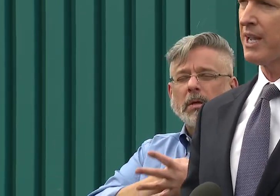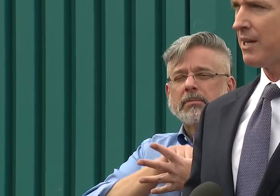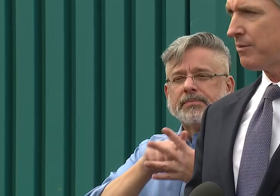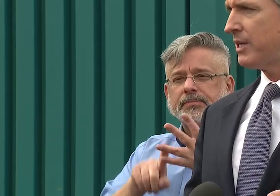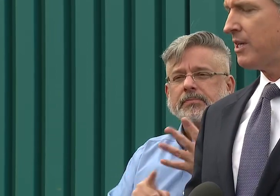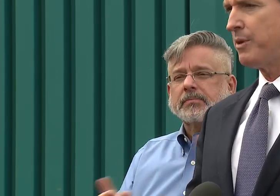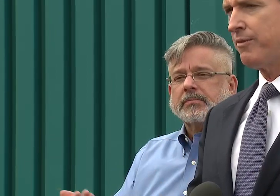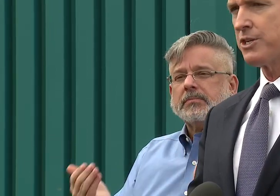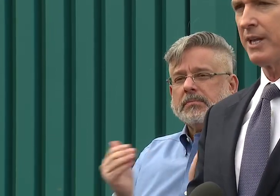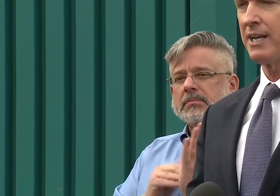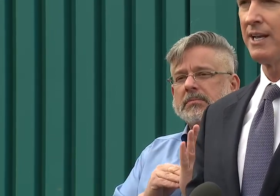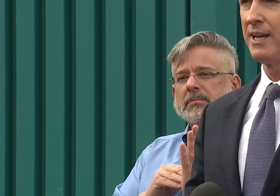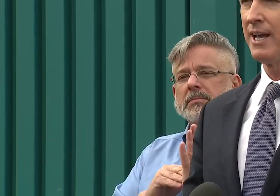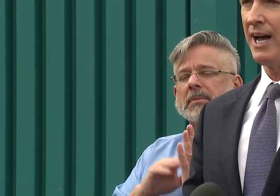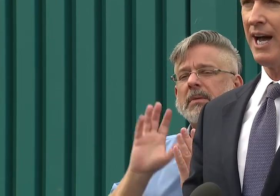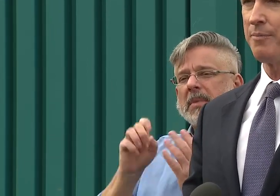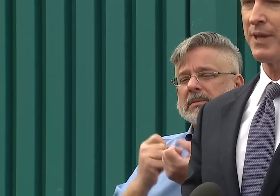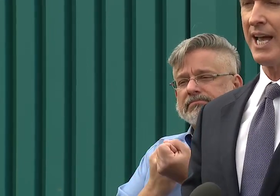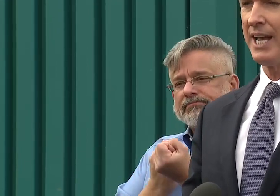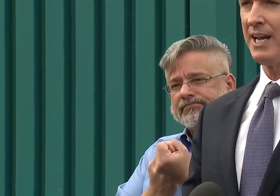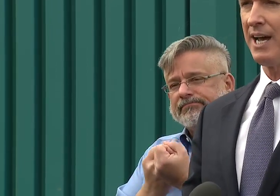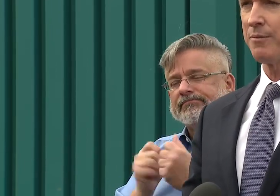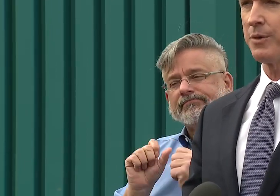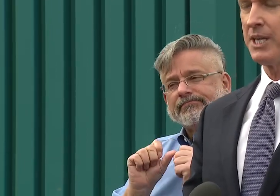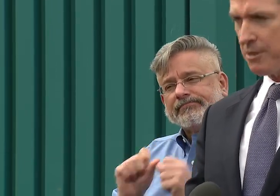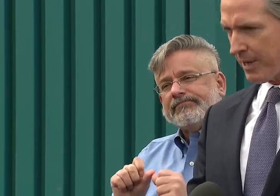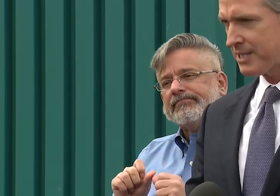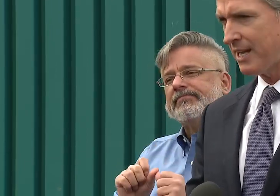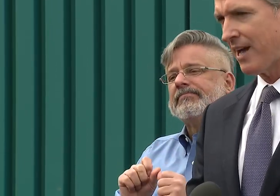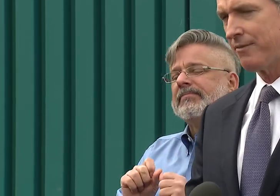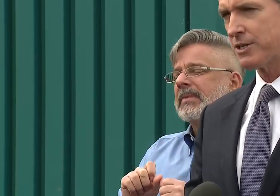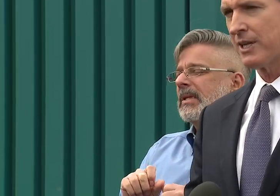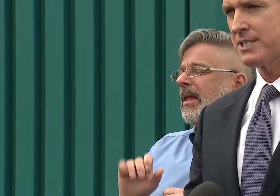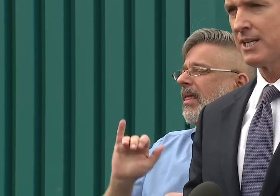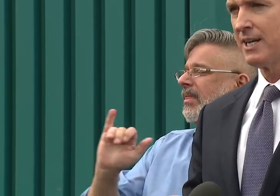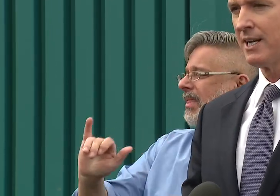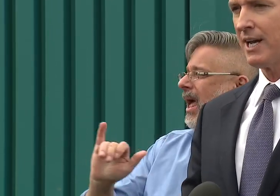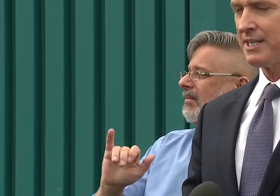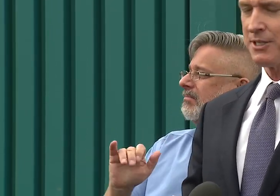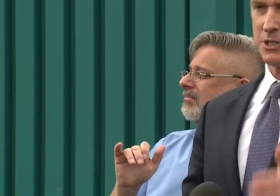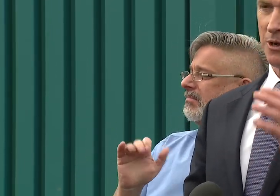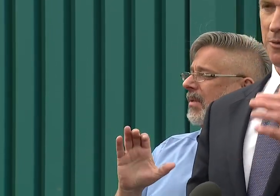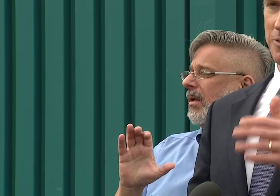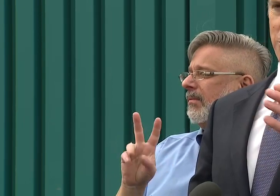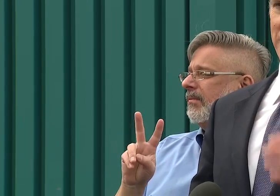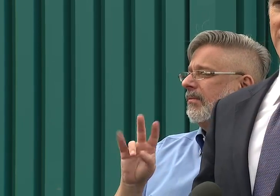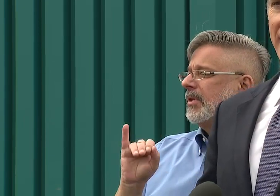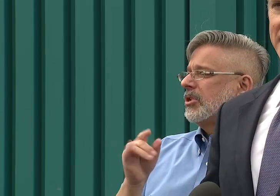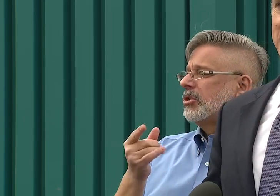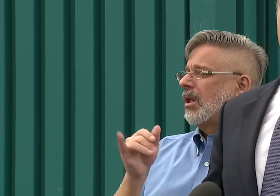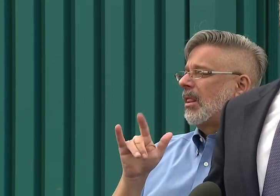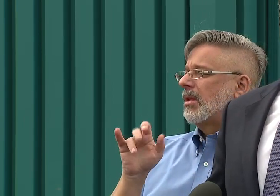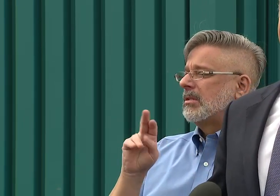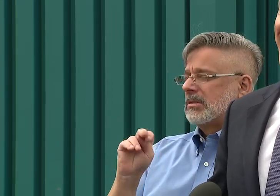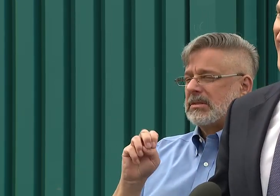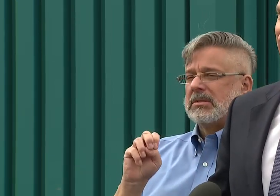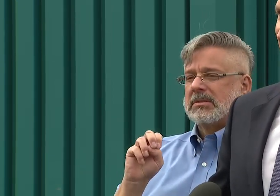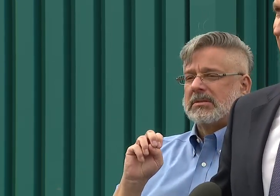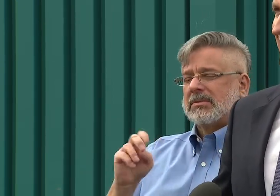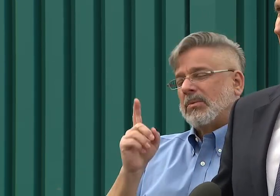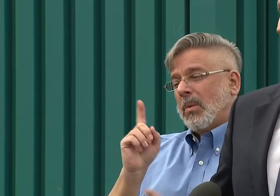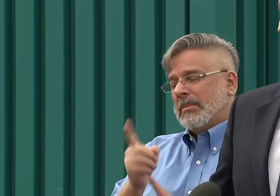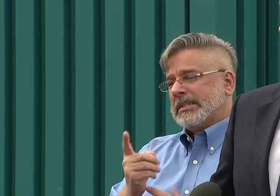things, but again, we need to be vigilant, and we need to maintain that vigilance. I did so with that exception,